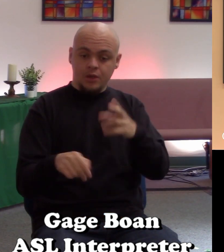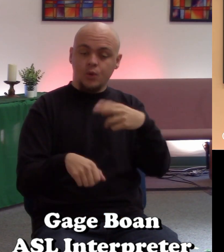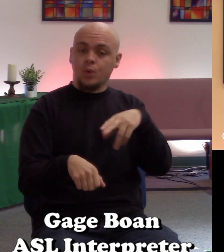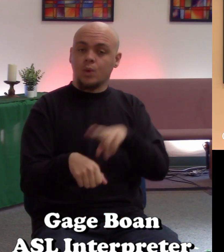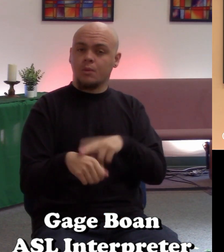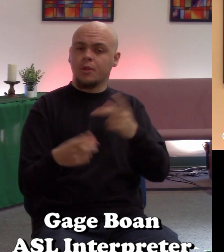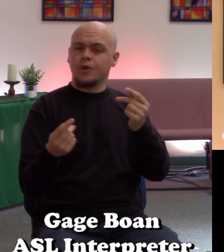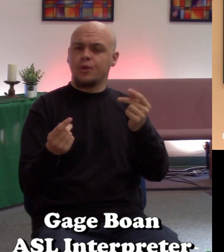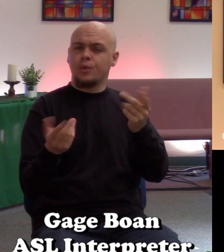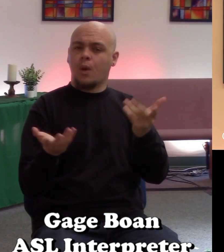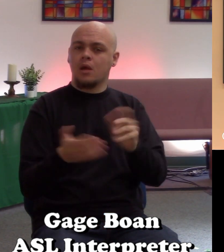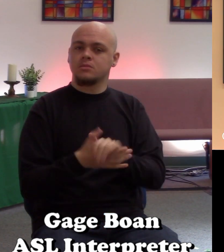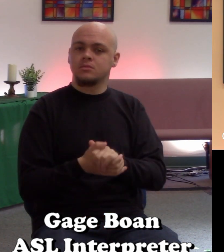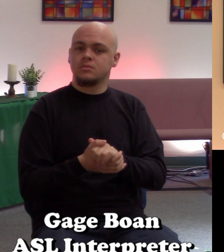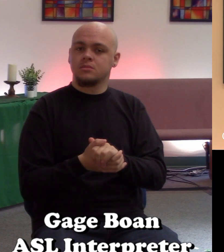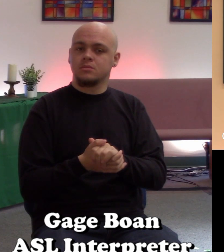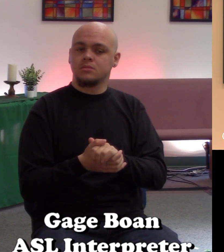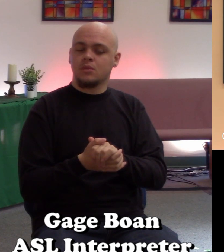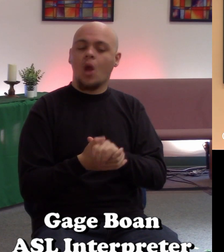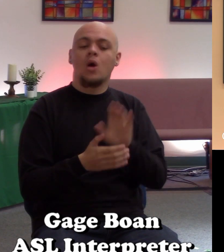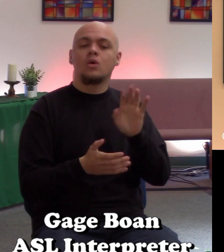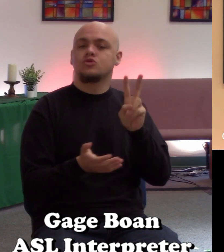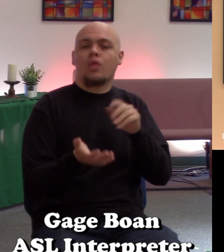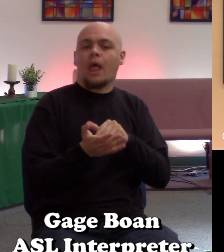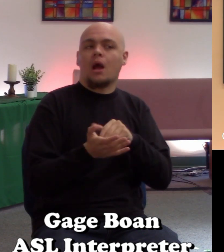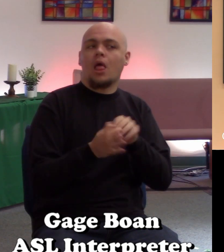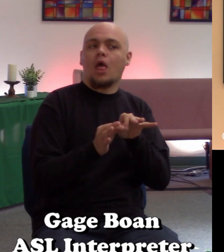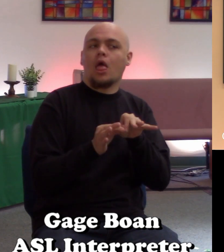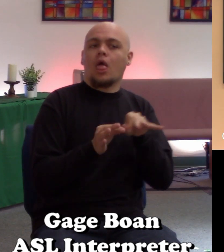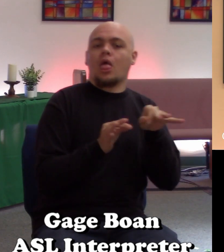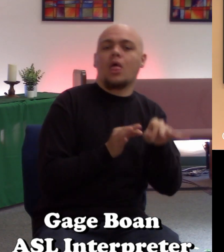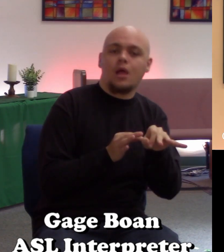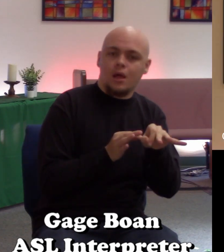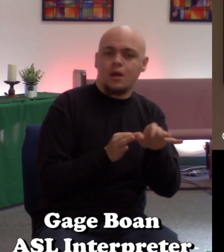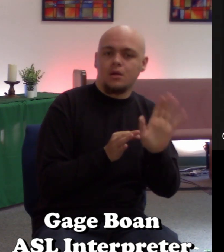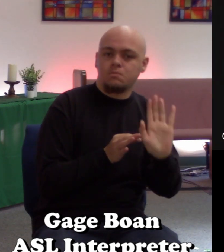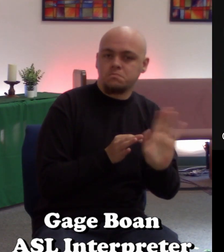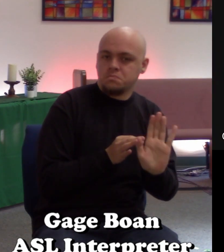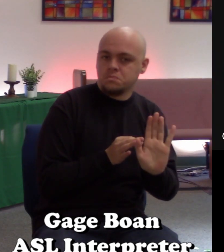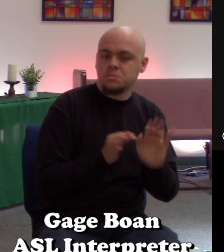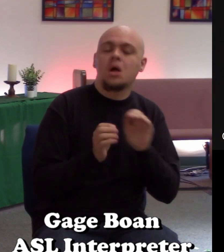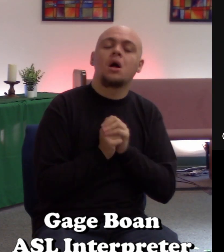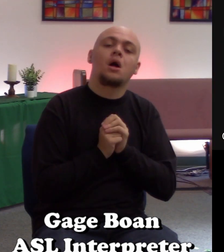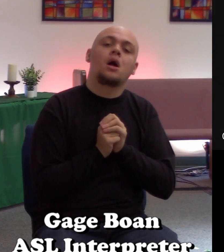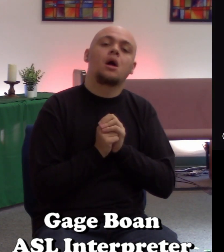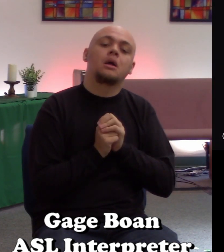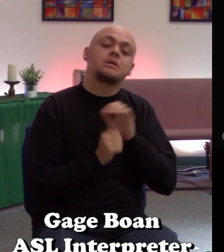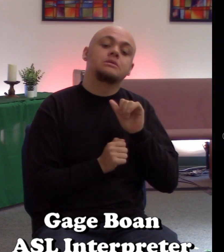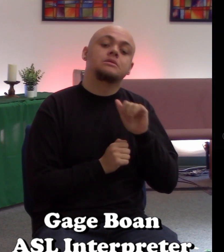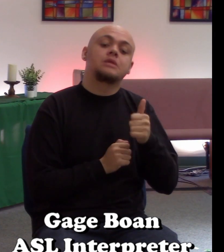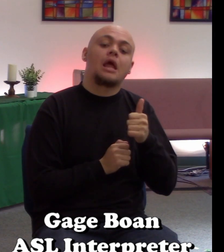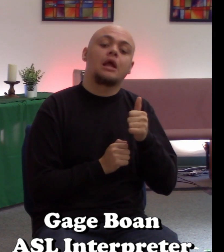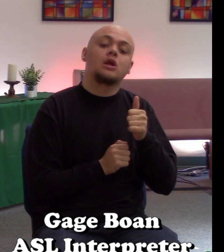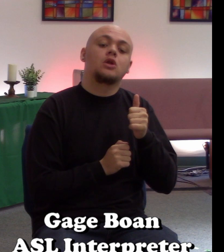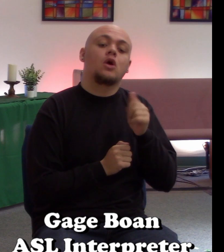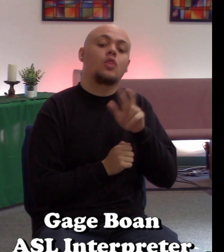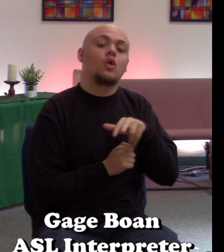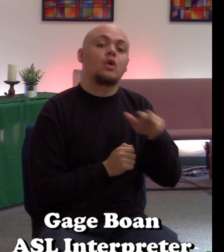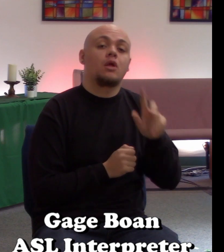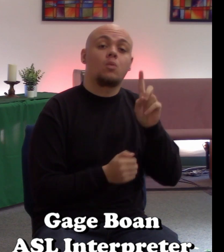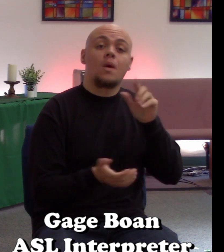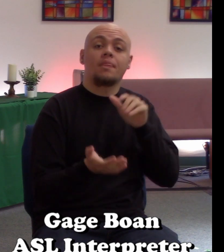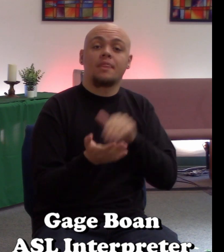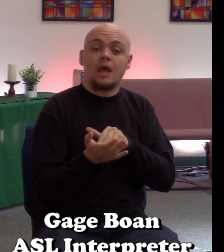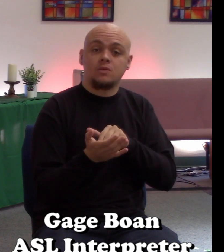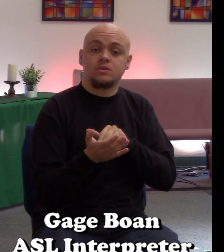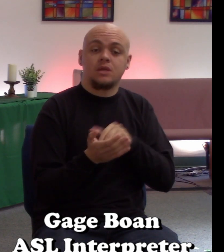what do they normally do? They just changed the date. So he said, well, I guess it's going to be, 1033, because that'll